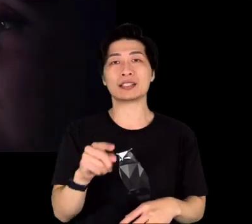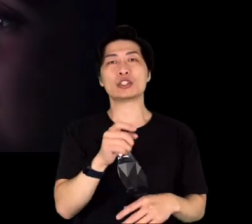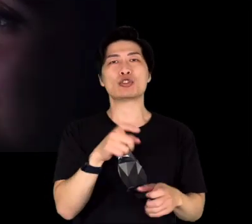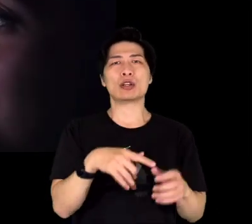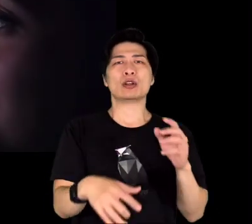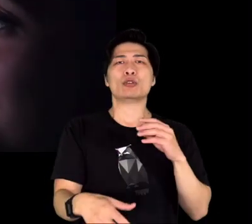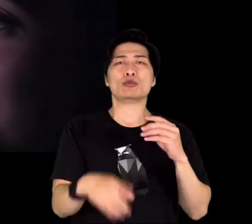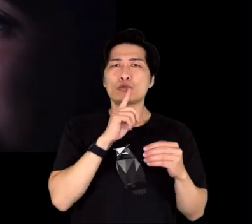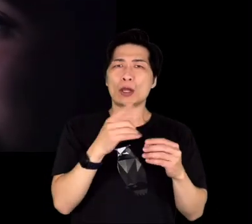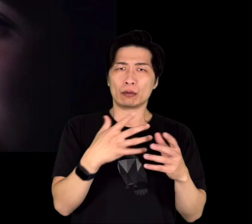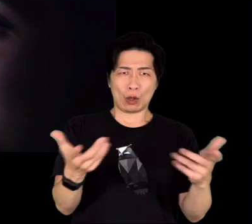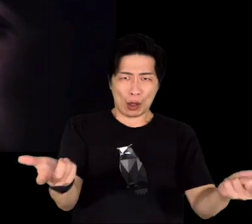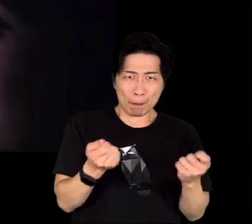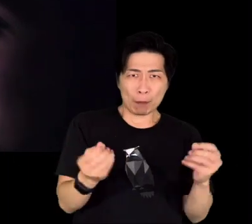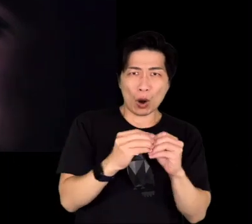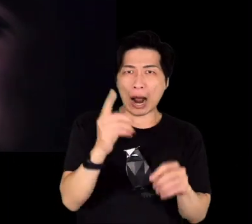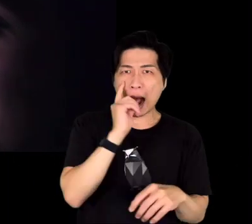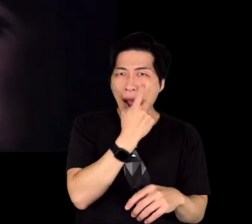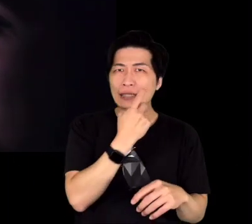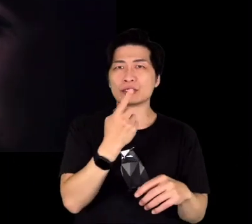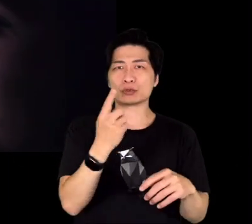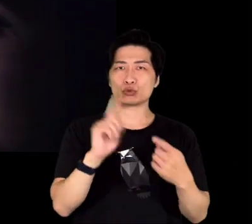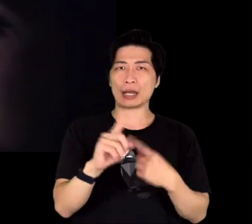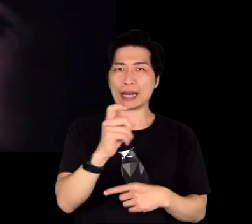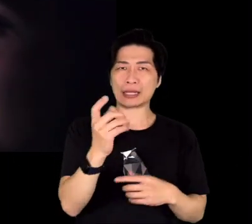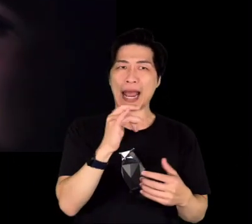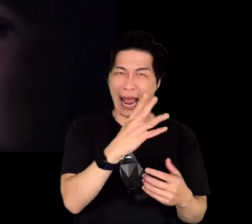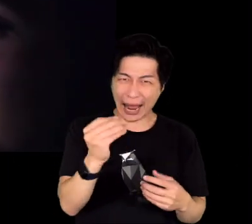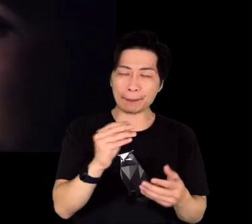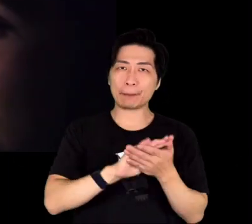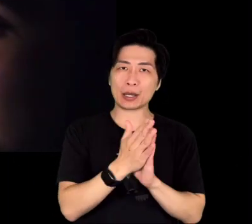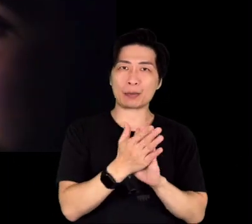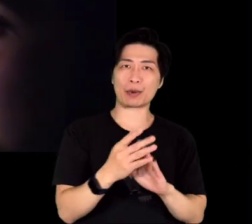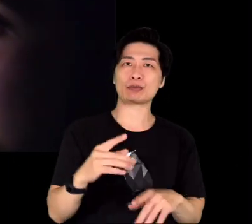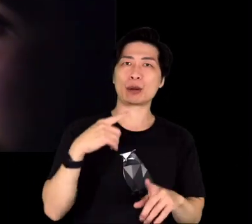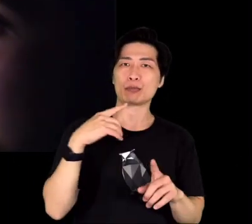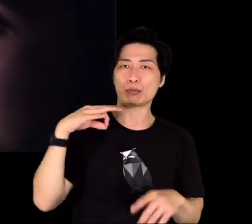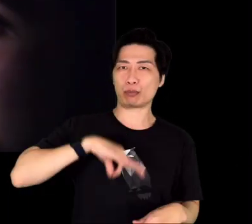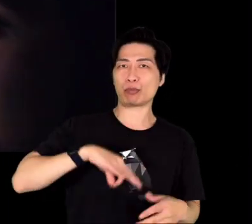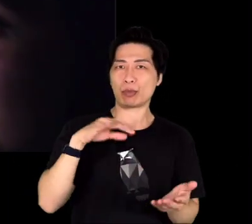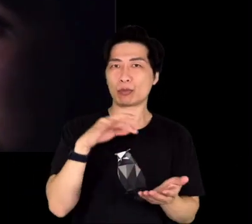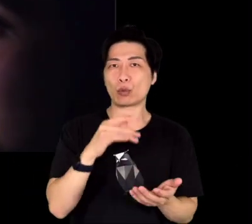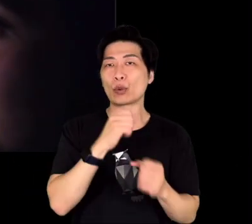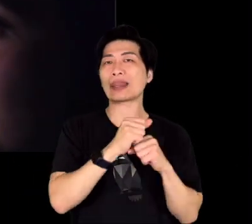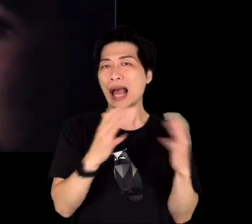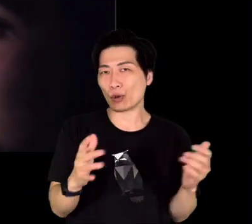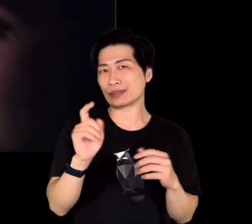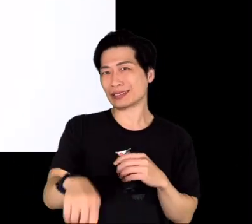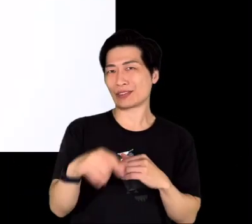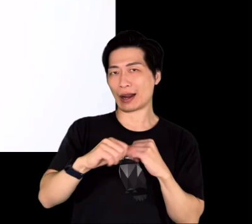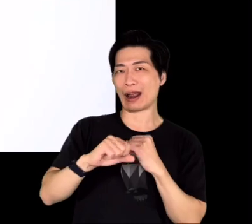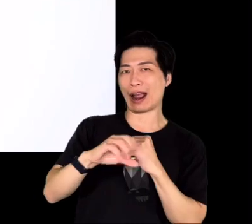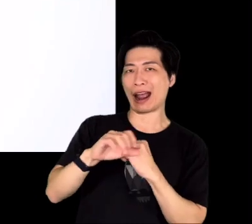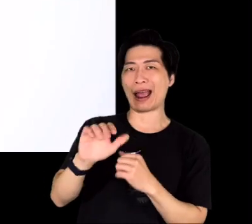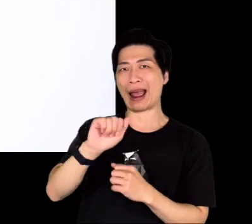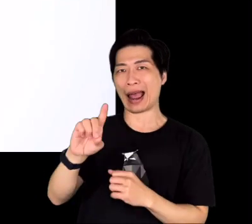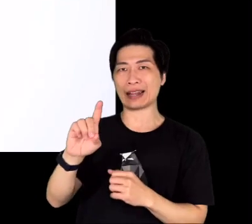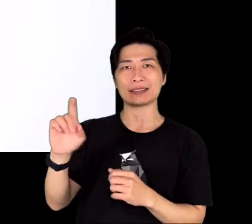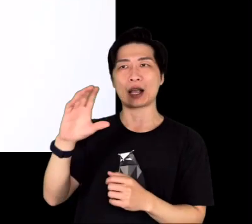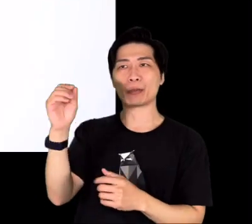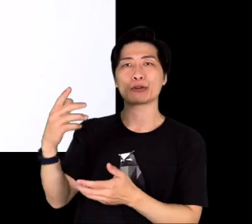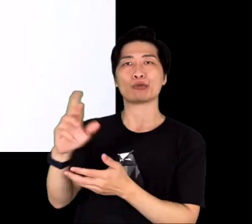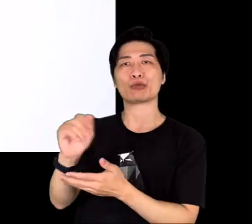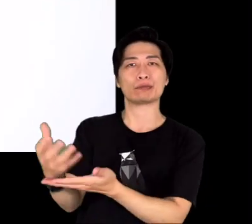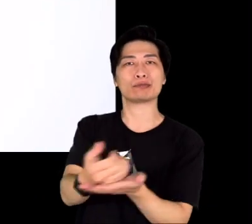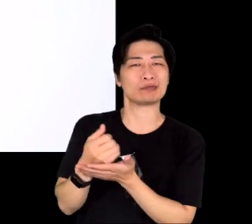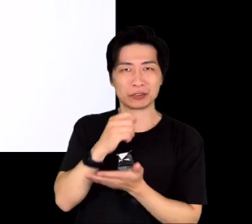should achieve both goals of bringing more eyeballs to the platform and become profitable without reliance on advertiser revenue. We're already seeing that the platform